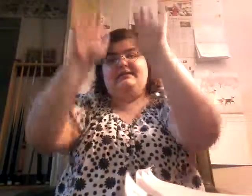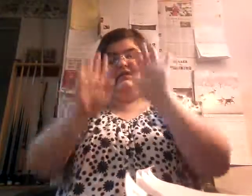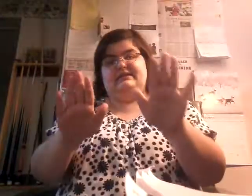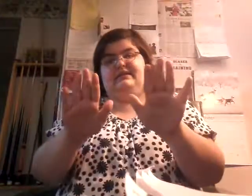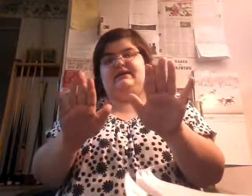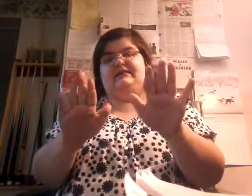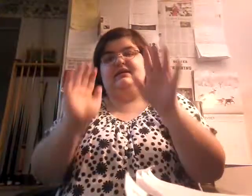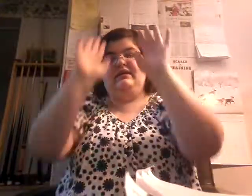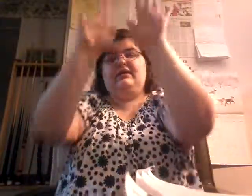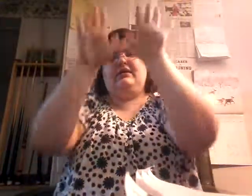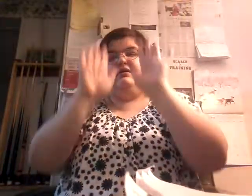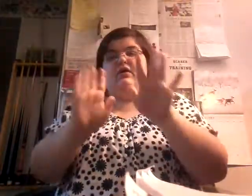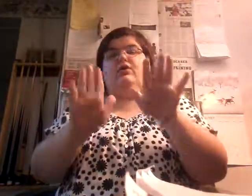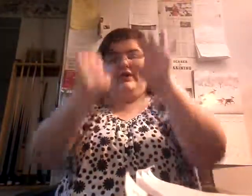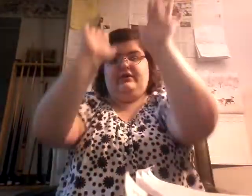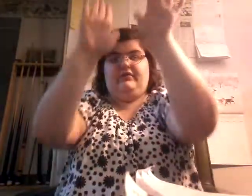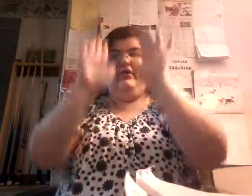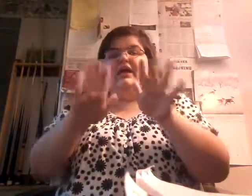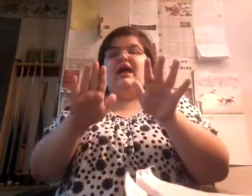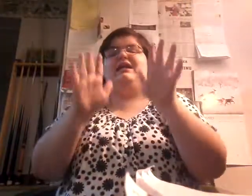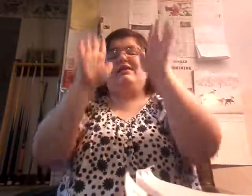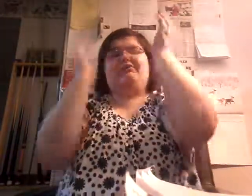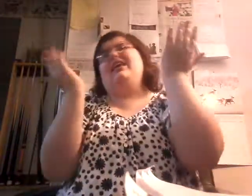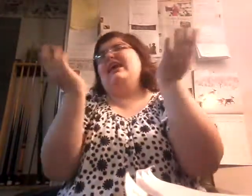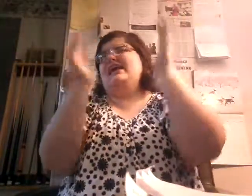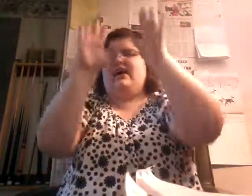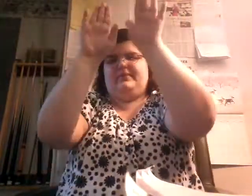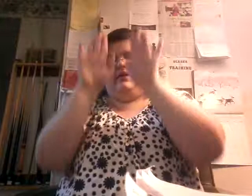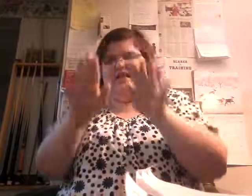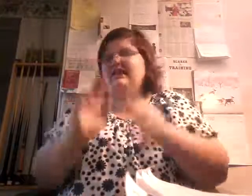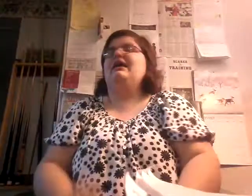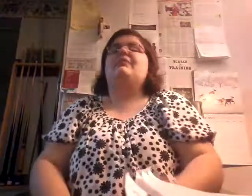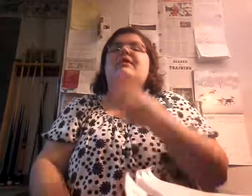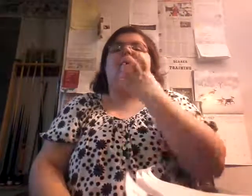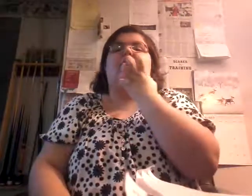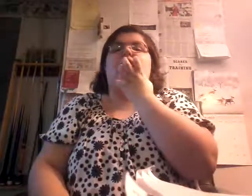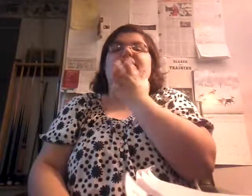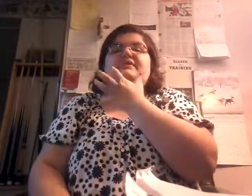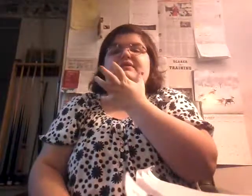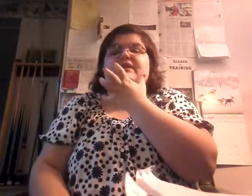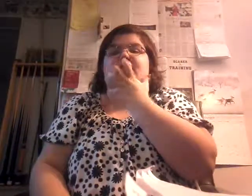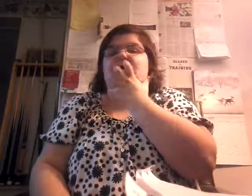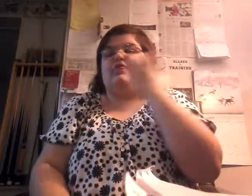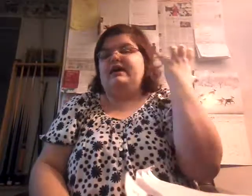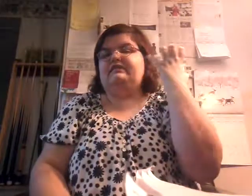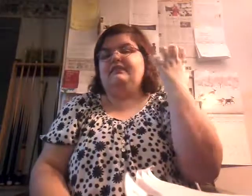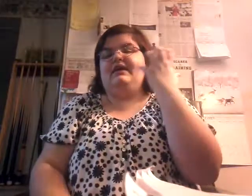Amazing is this. Or wonderful. Any compliment. But awesome is like this